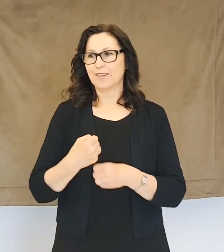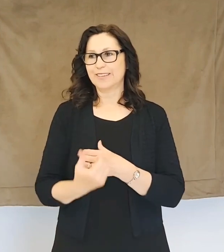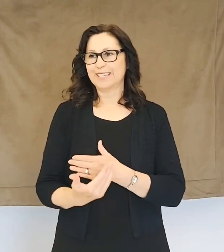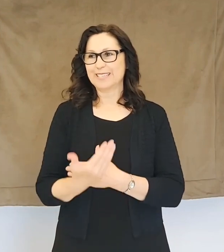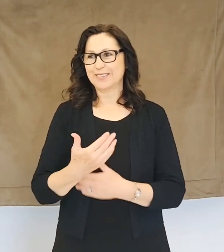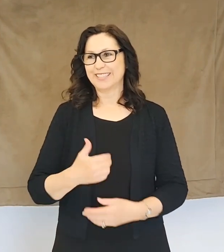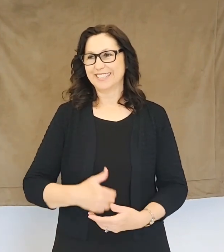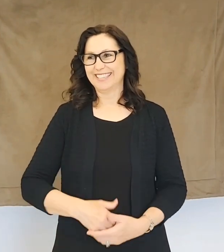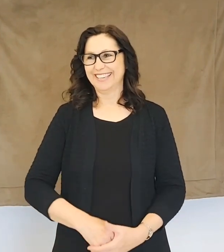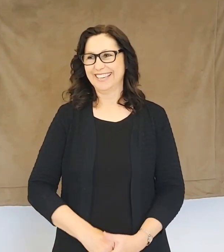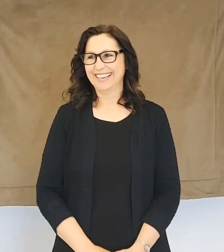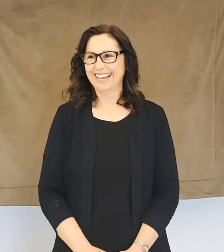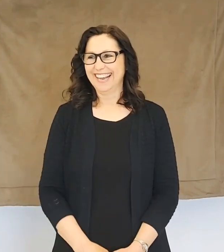coffee this morning.